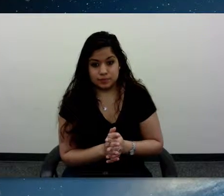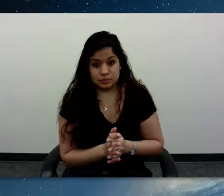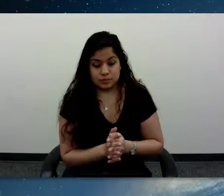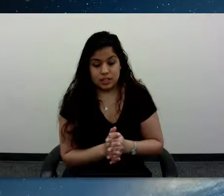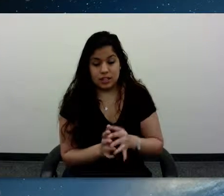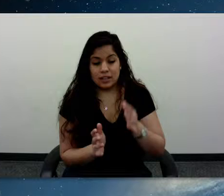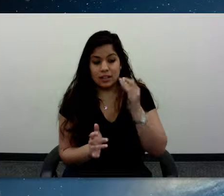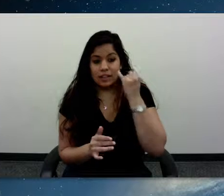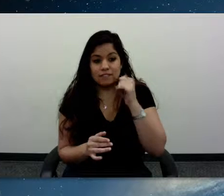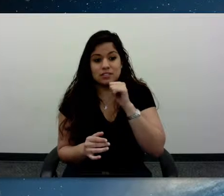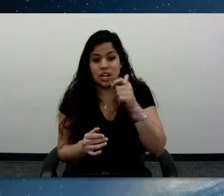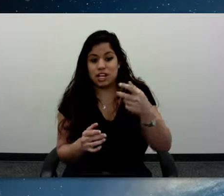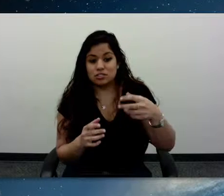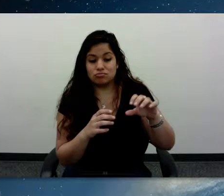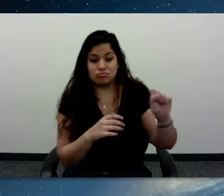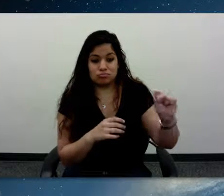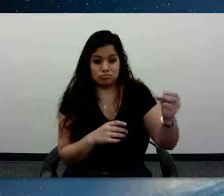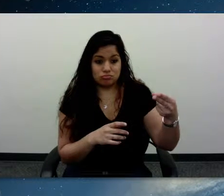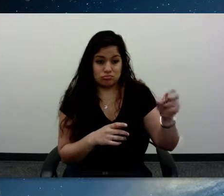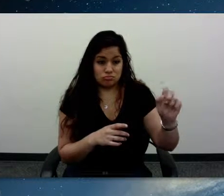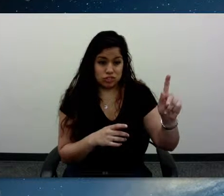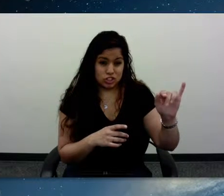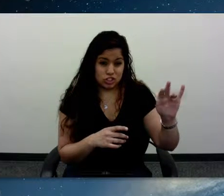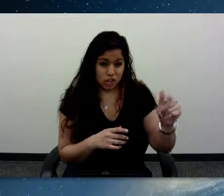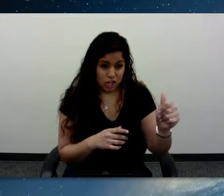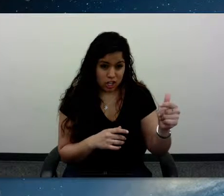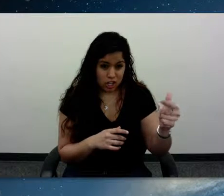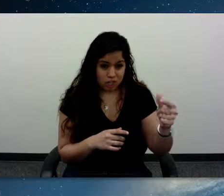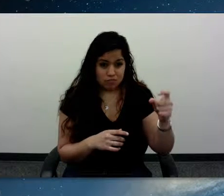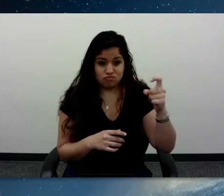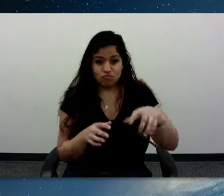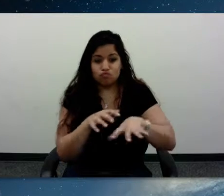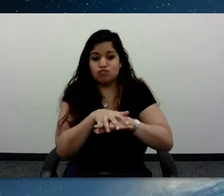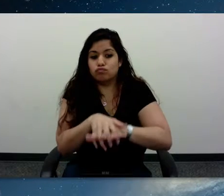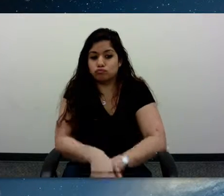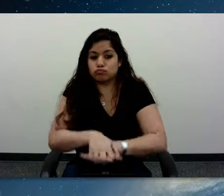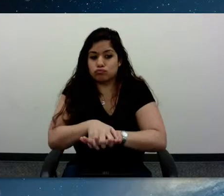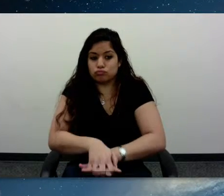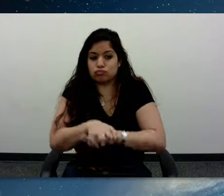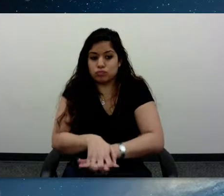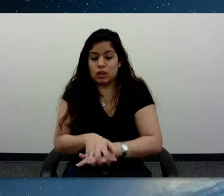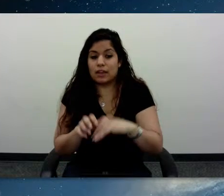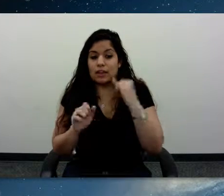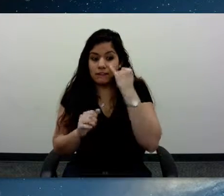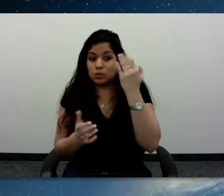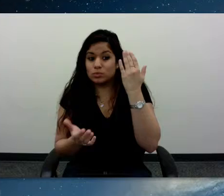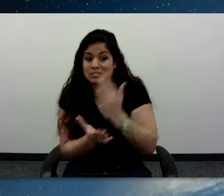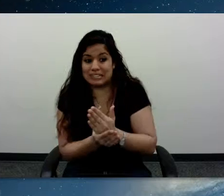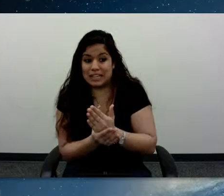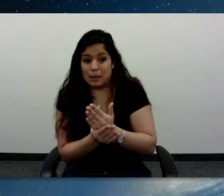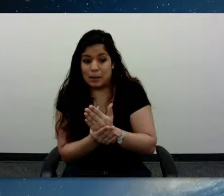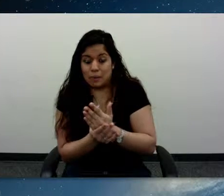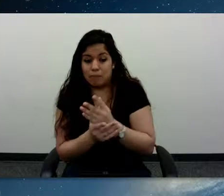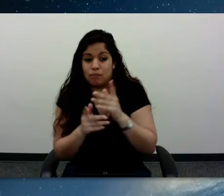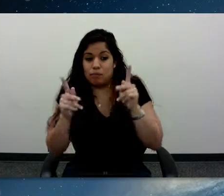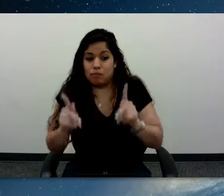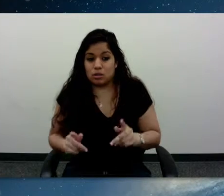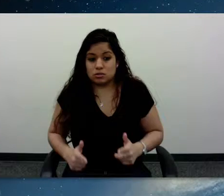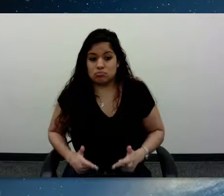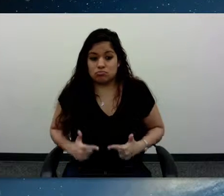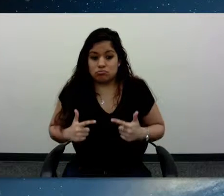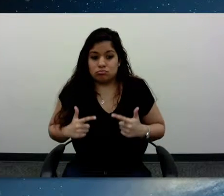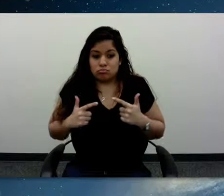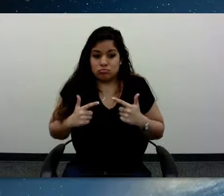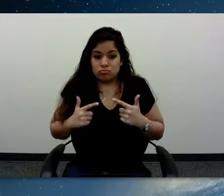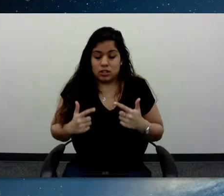doing compressions. Remember, the only reasons you stop are this person wakes up, so they start looking like they're breathing on their own,